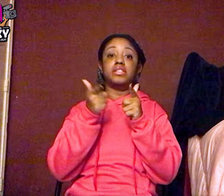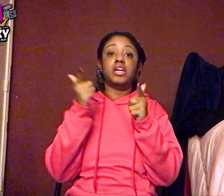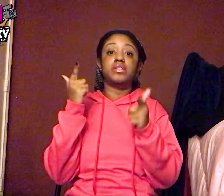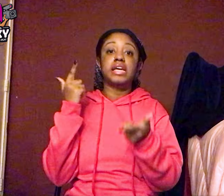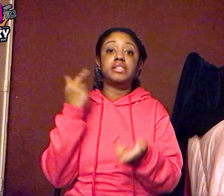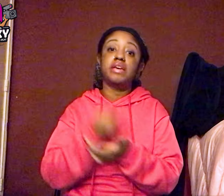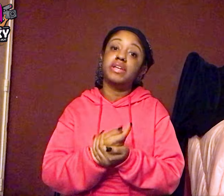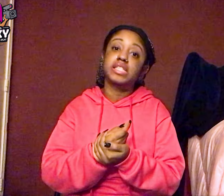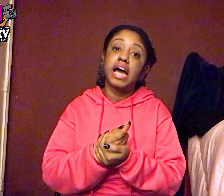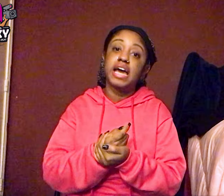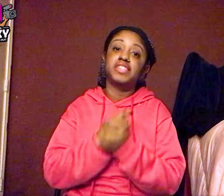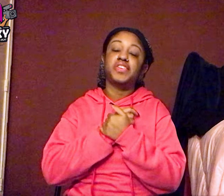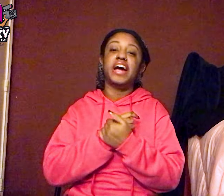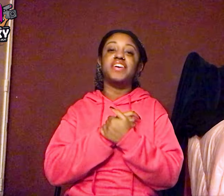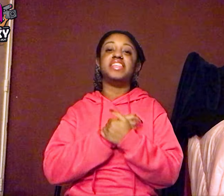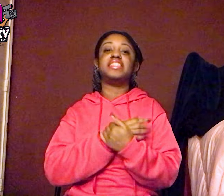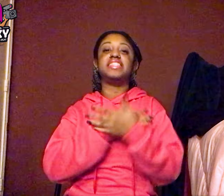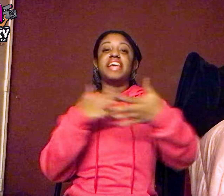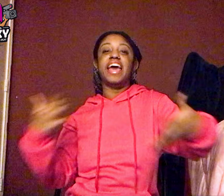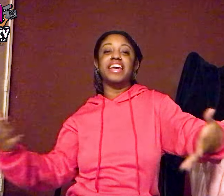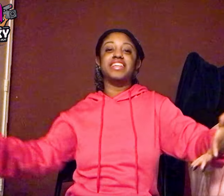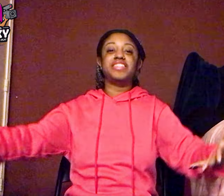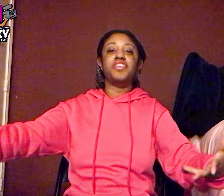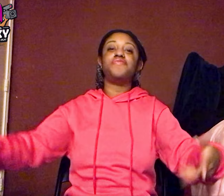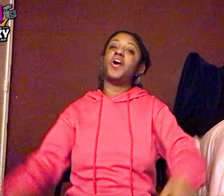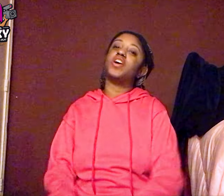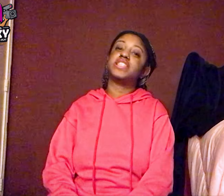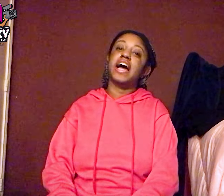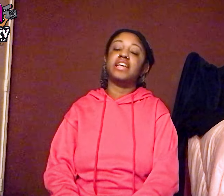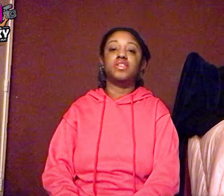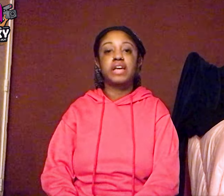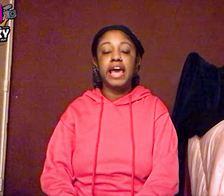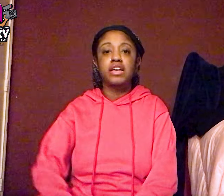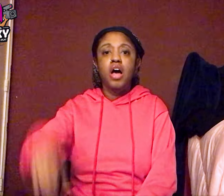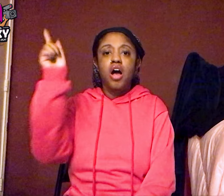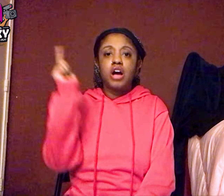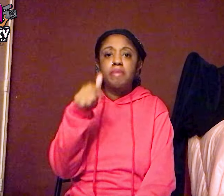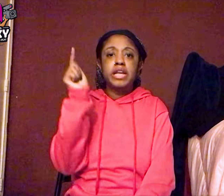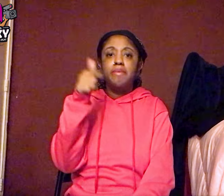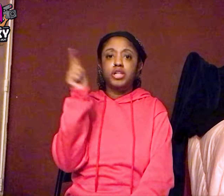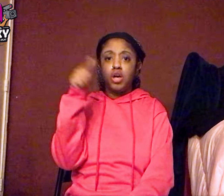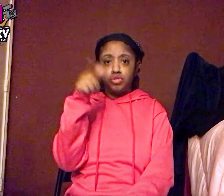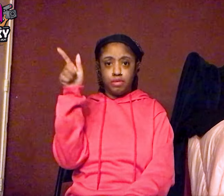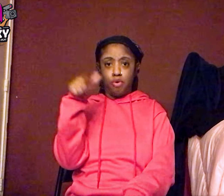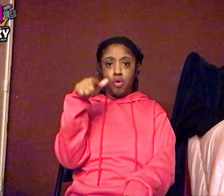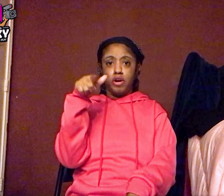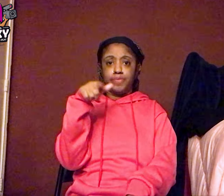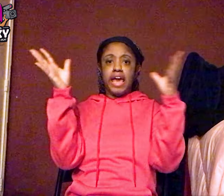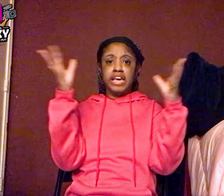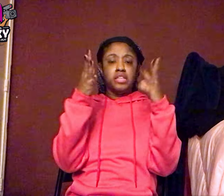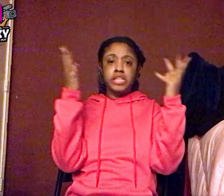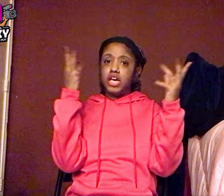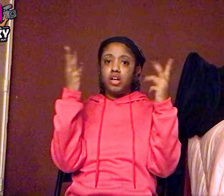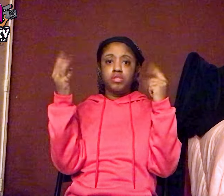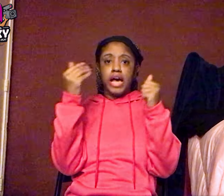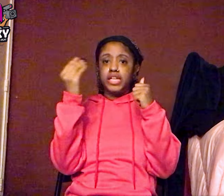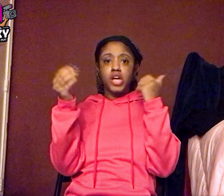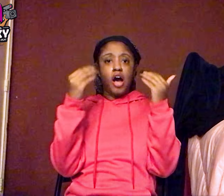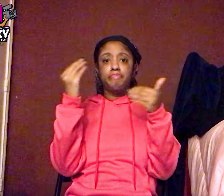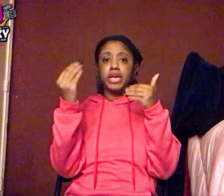ASL Thanksgiving signs, so now this is ASL fall signs, okay? Comment down below some more ASL like